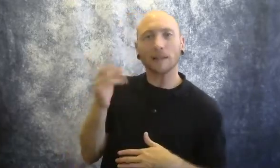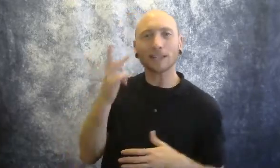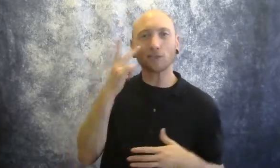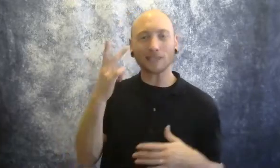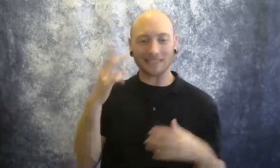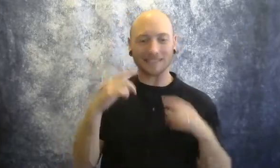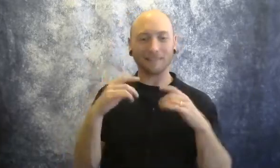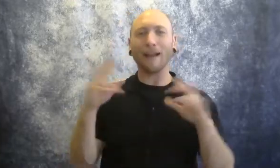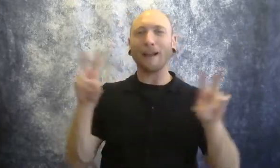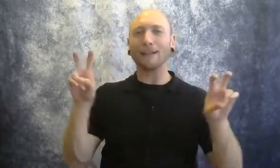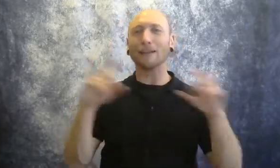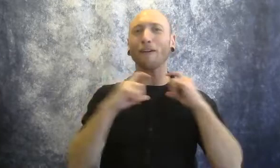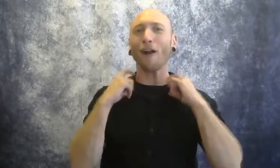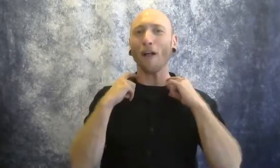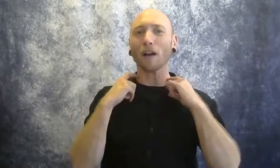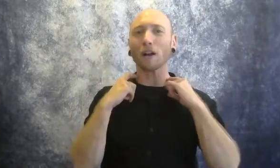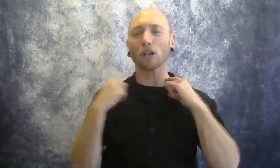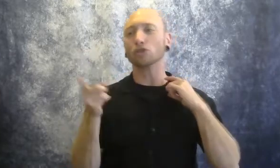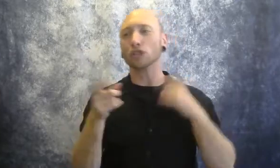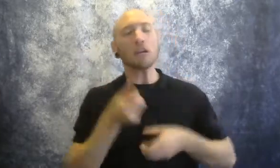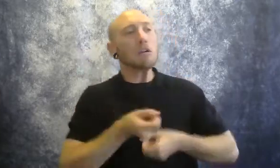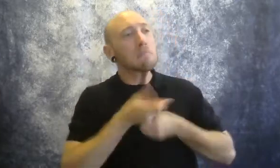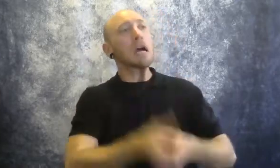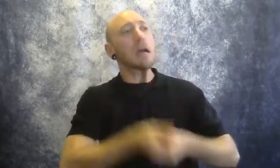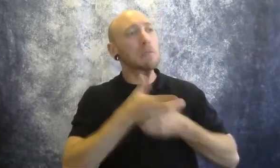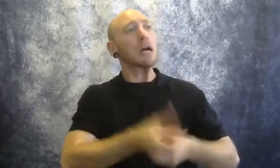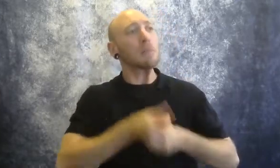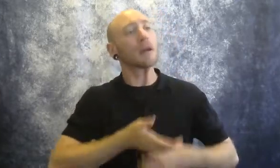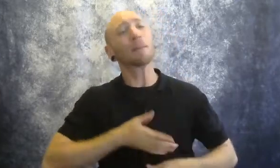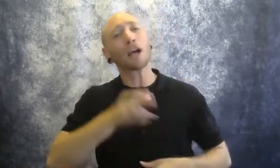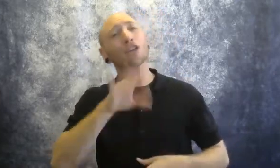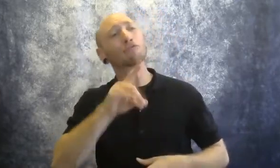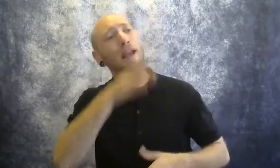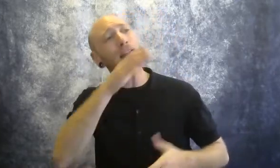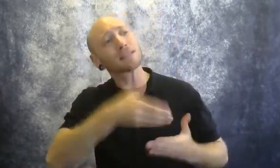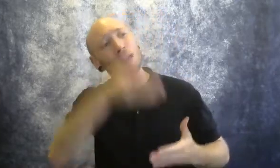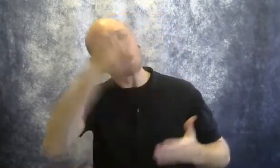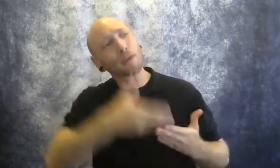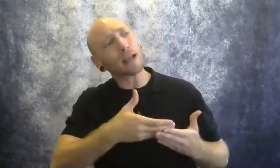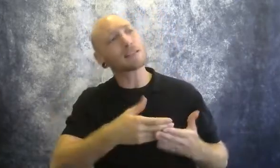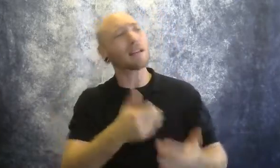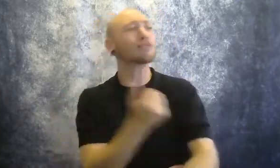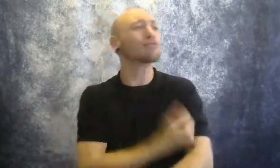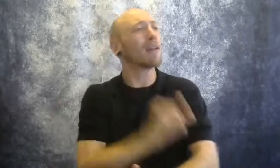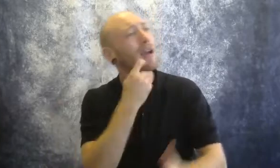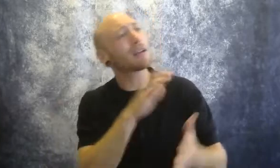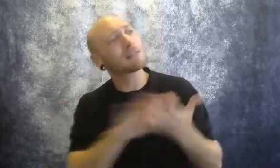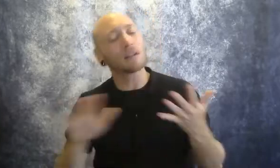me. It's as if she sees a caller or something, telling me about her grandson, and he's a drug addict, and he's this.